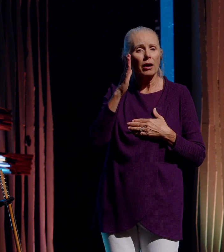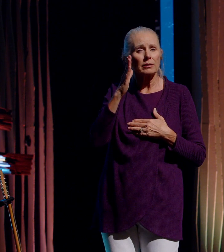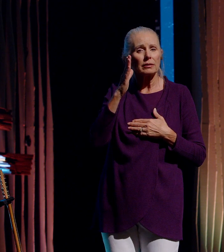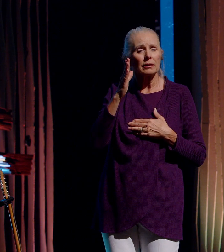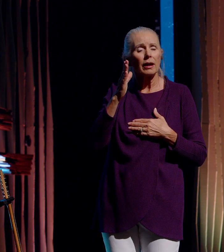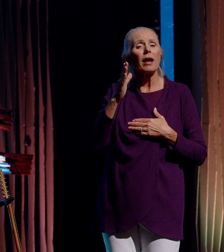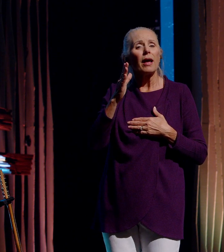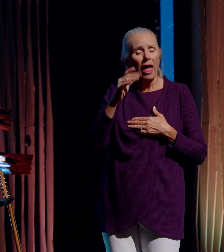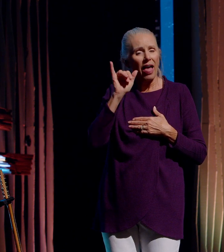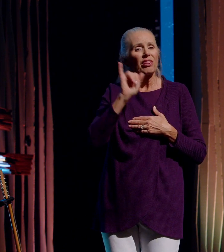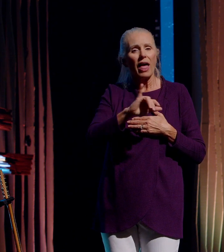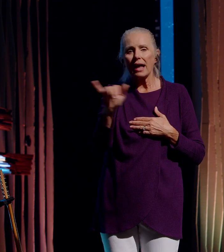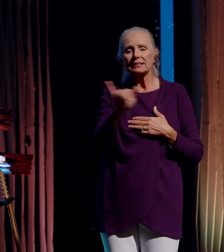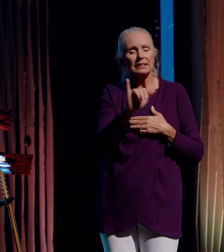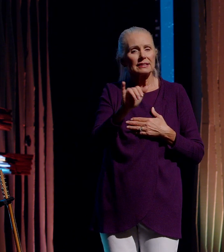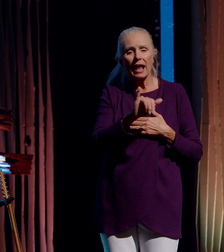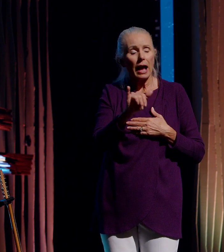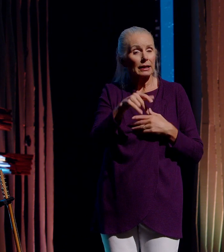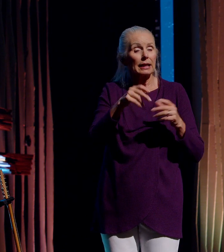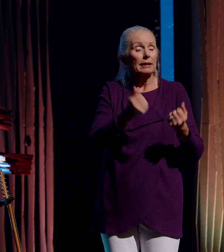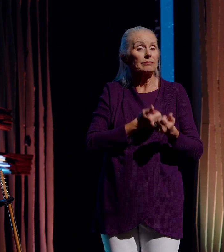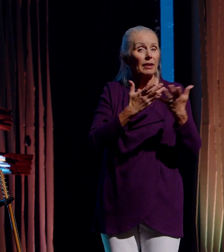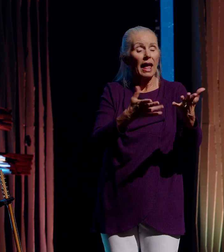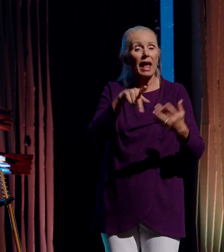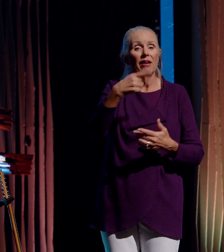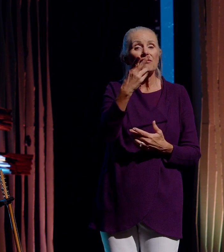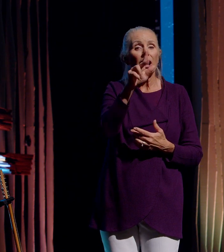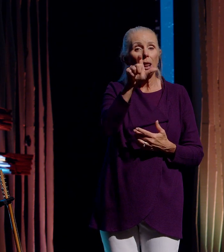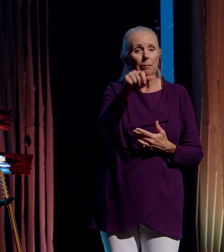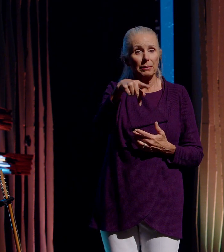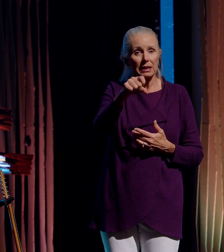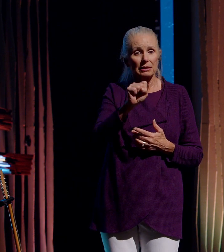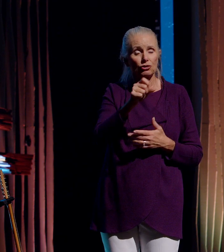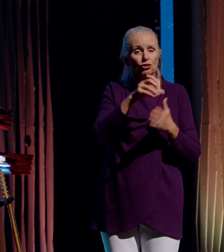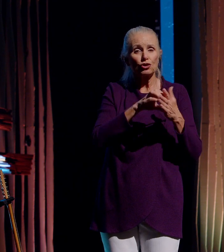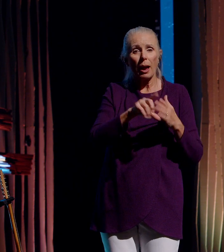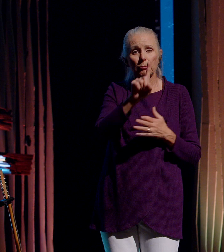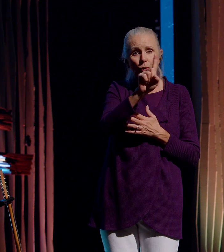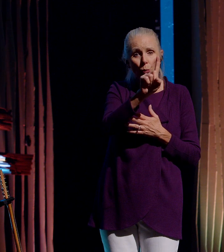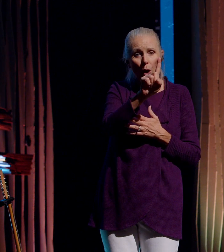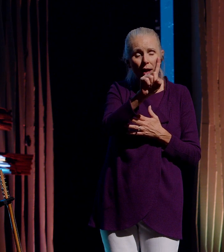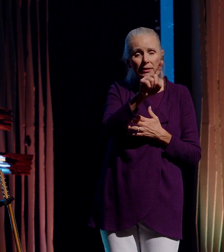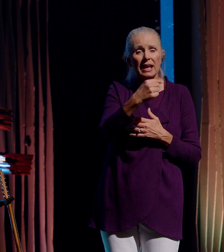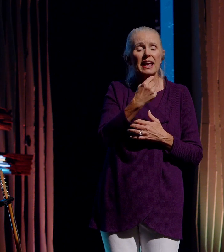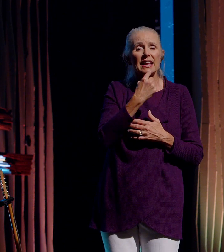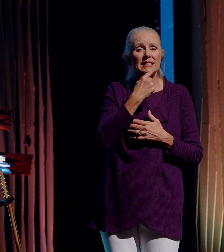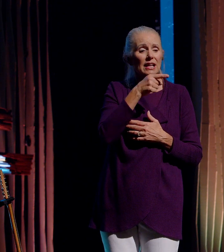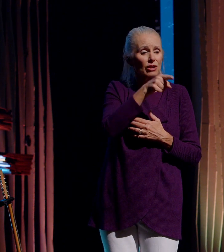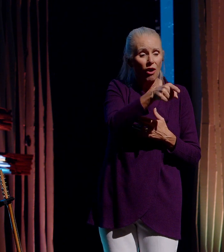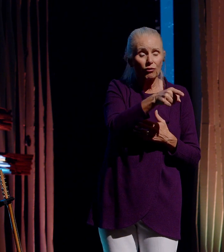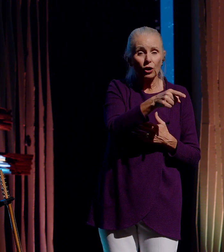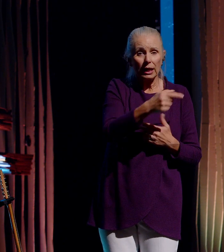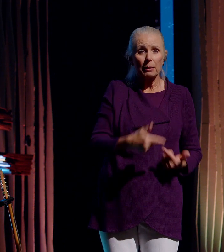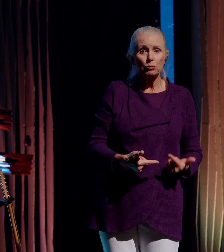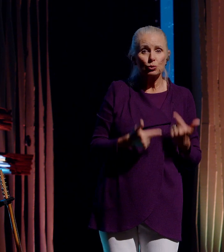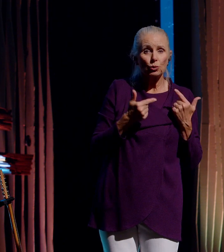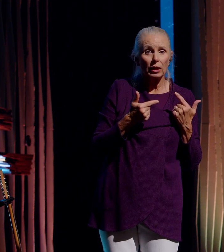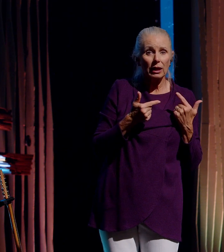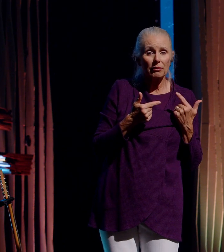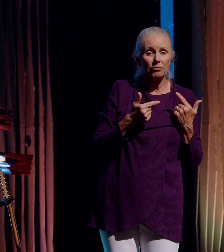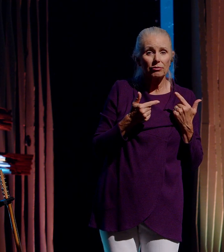spoke about in his letter to the Philippians in chapter 1, that for him to live was Christ and to die was